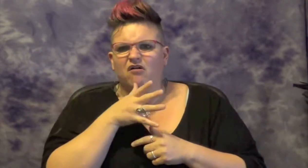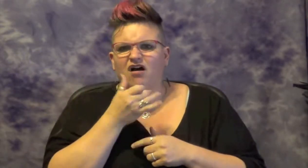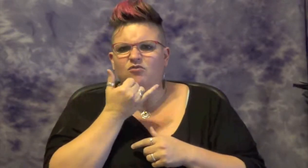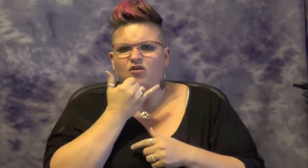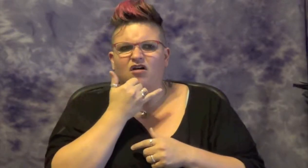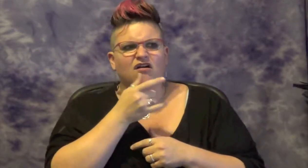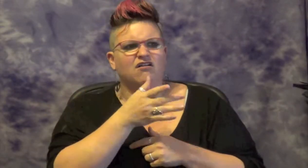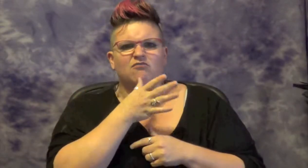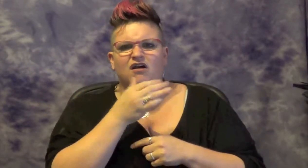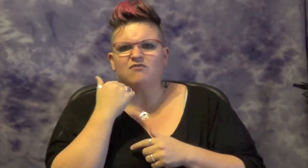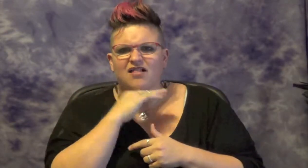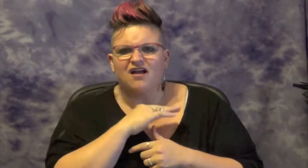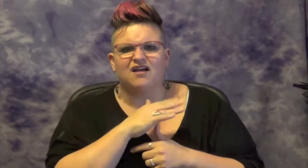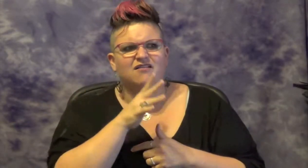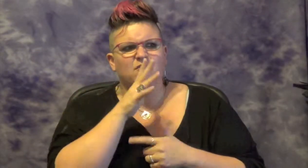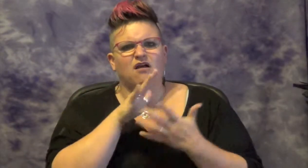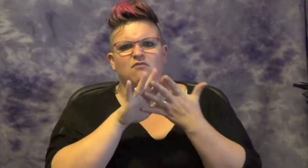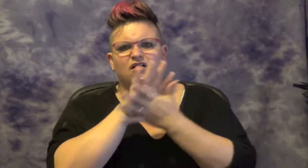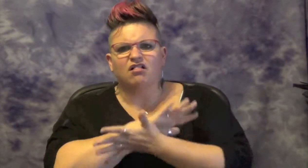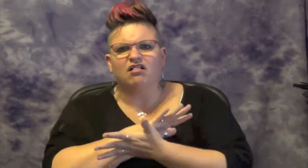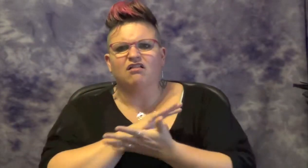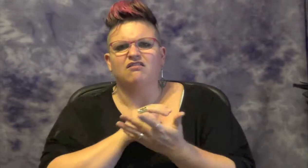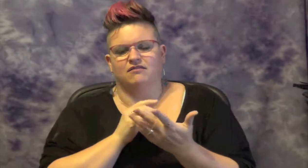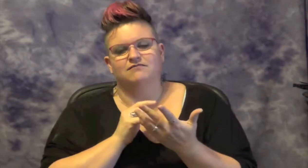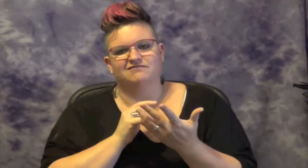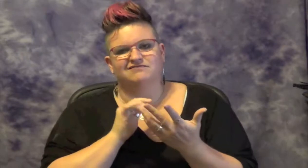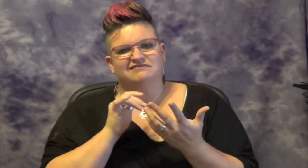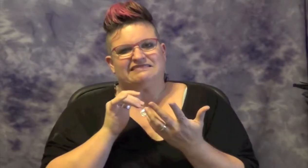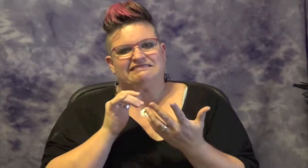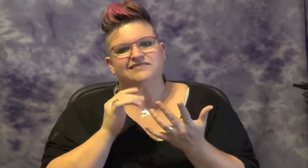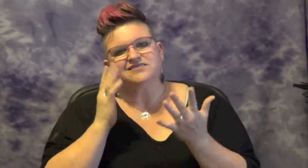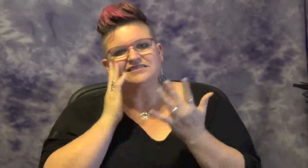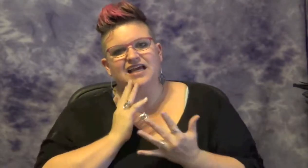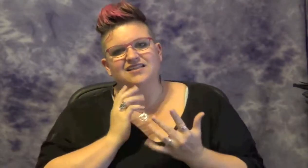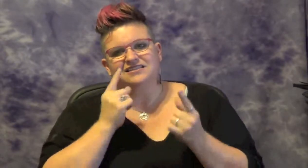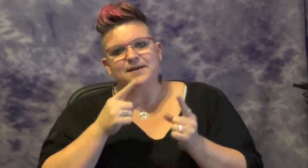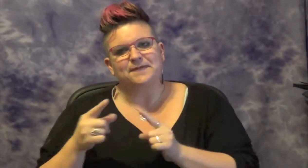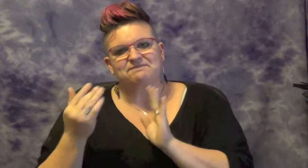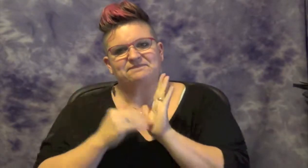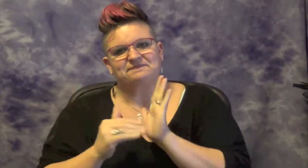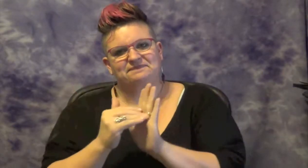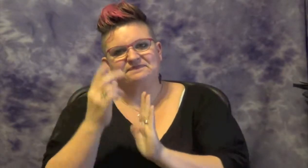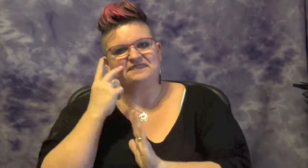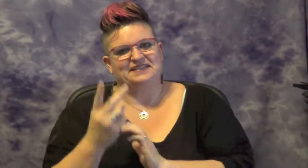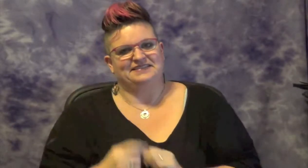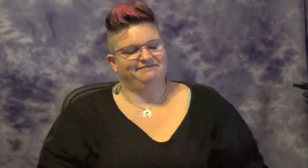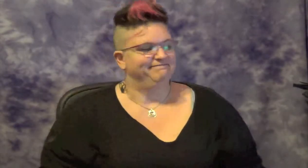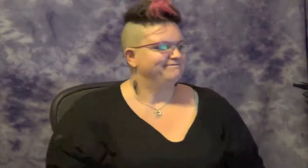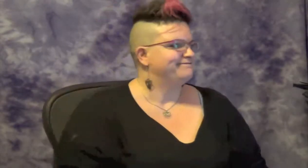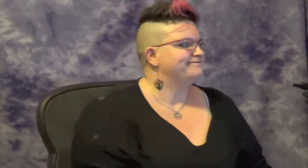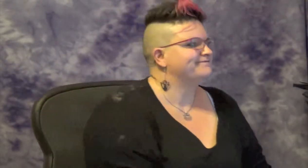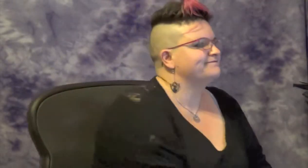true, and then they realize later that their parents had lied to them or told them falsehoods. I've seen this